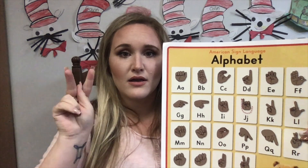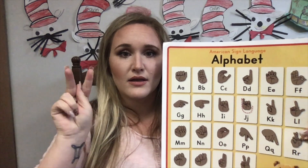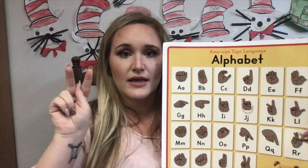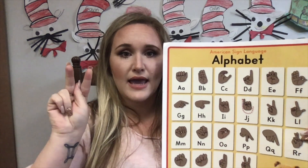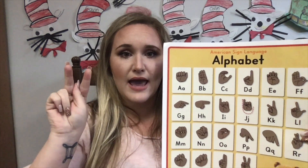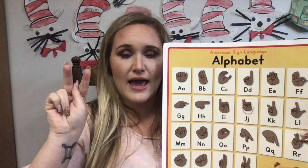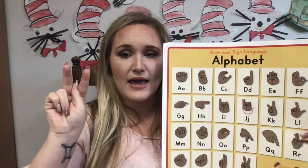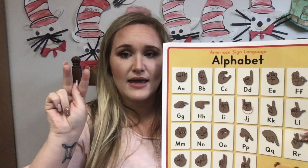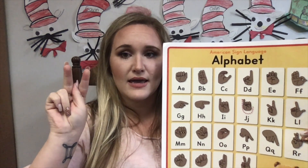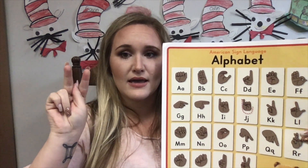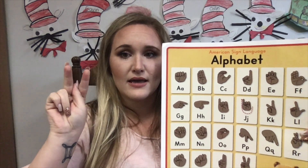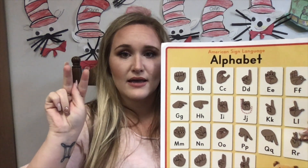K,